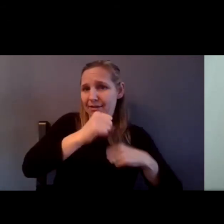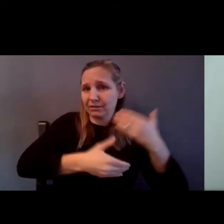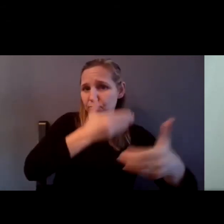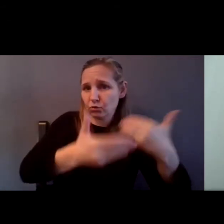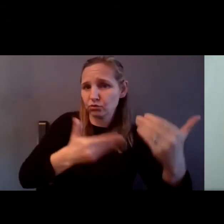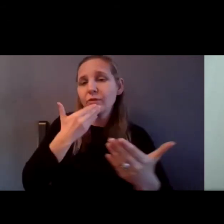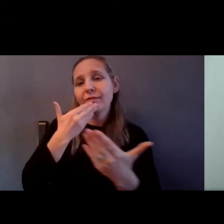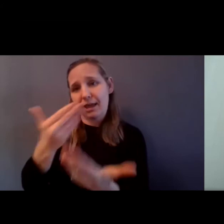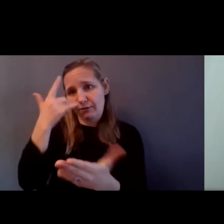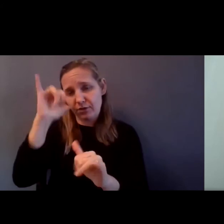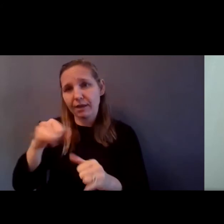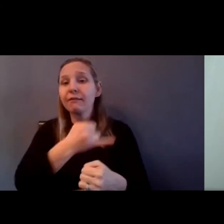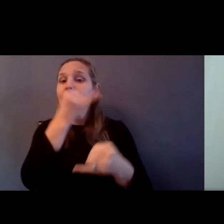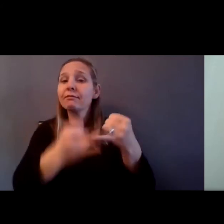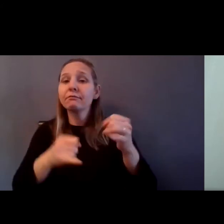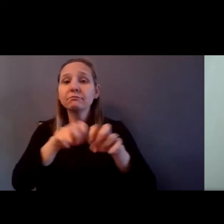Our last panelist